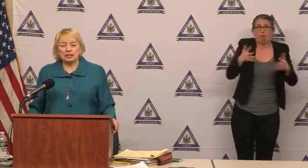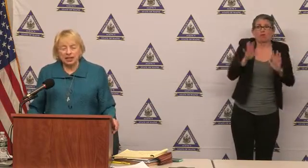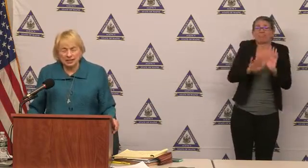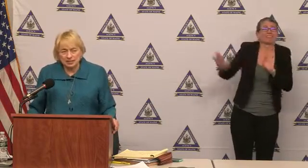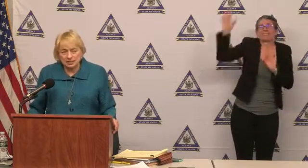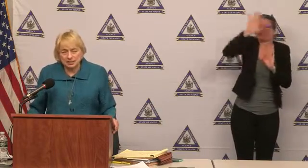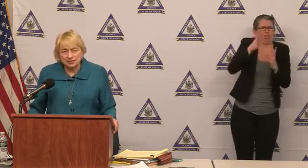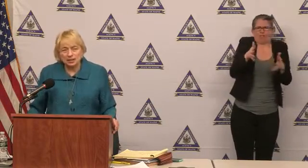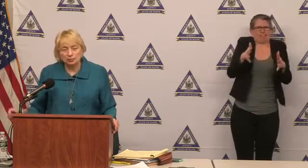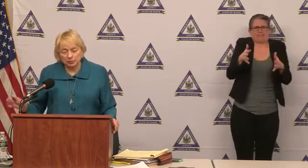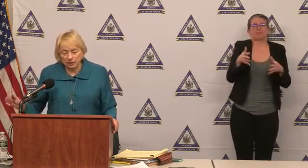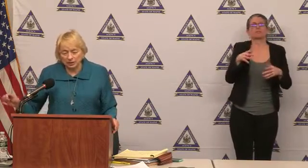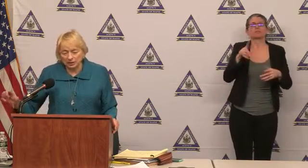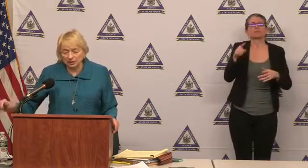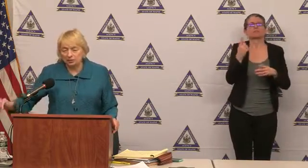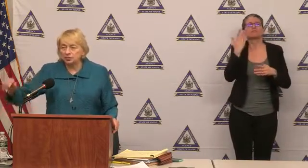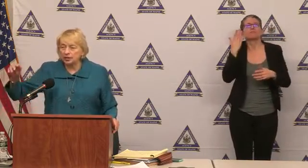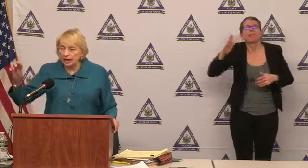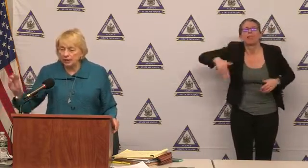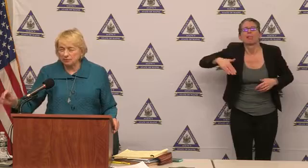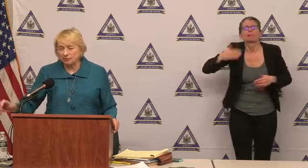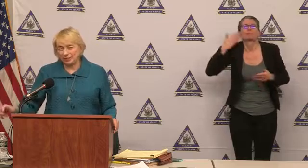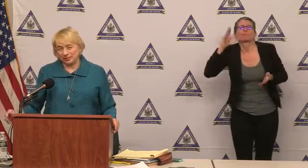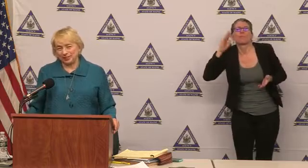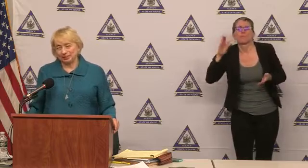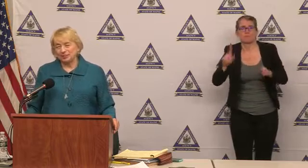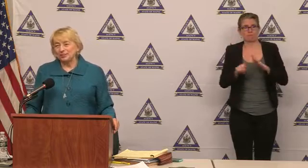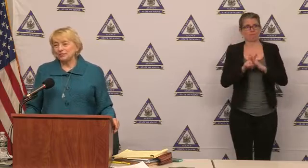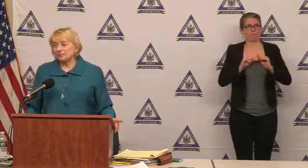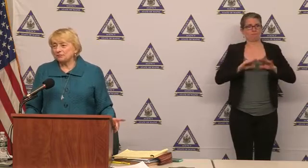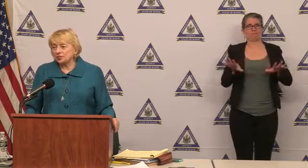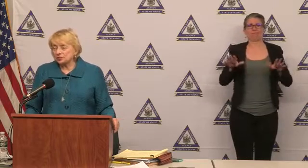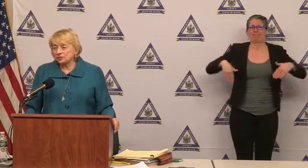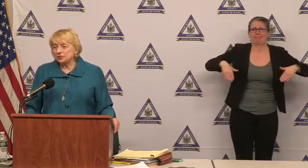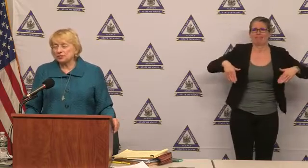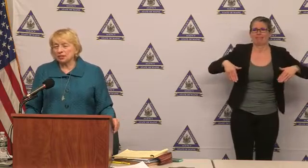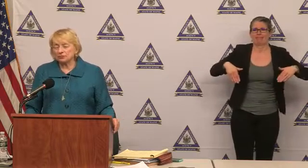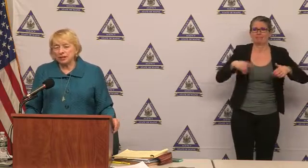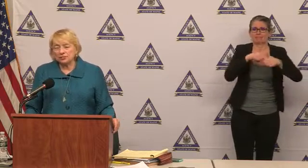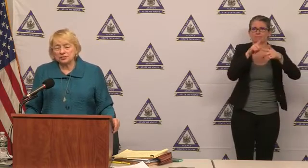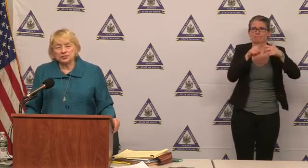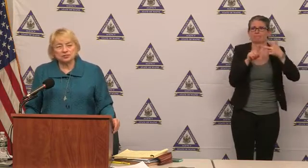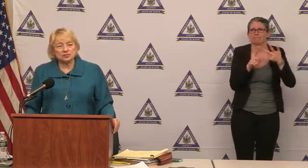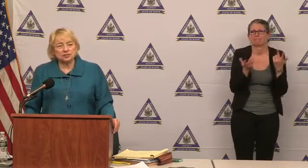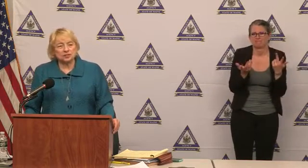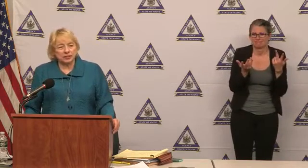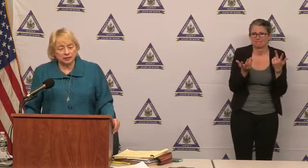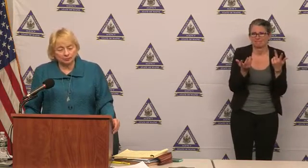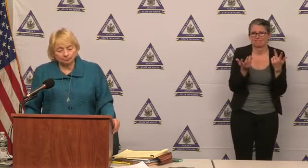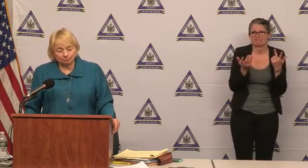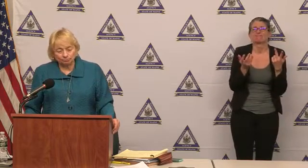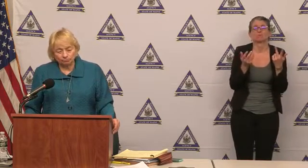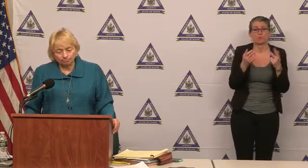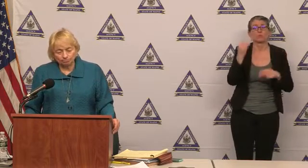and guidances apply here to everybody, to visitors and residents